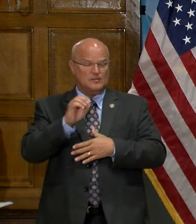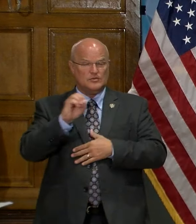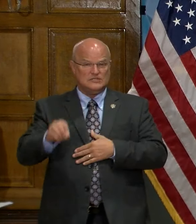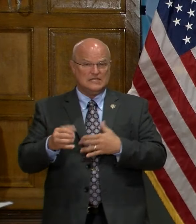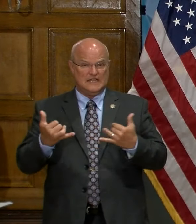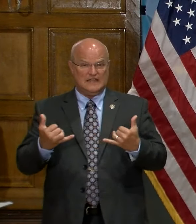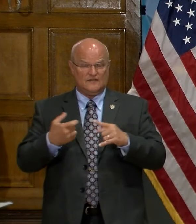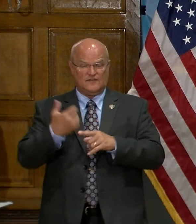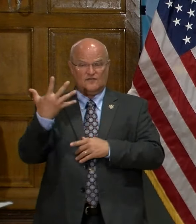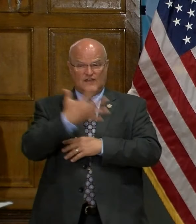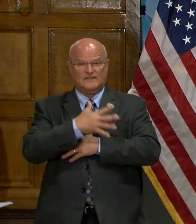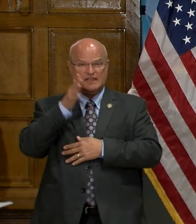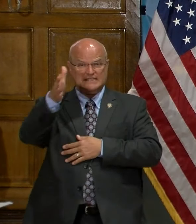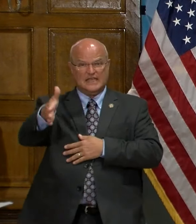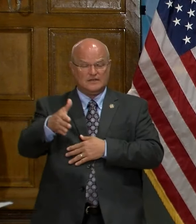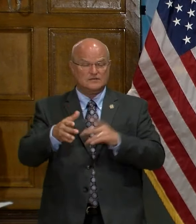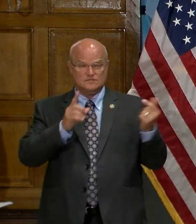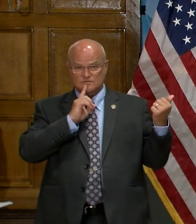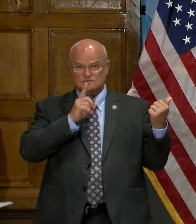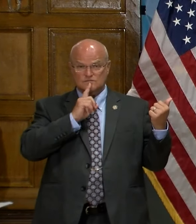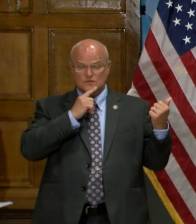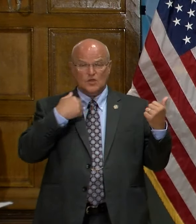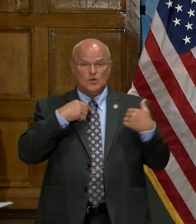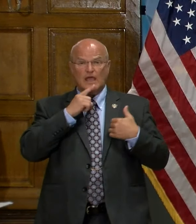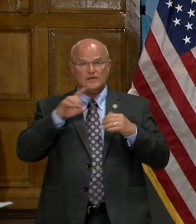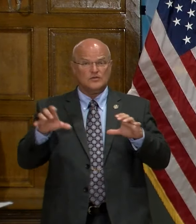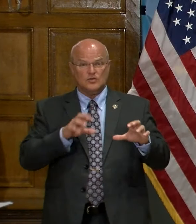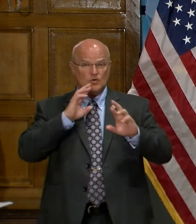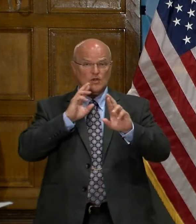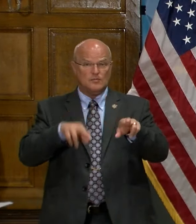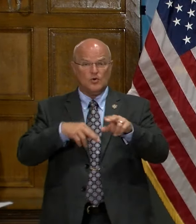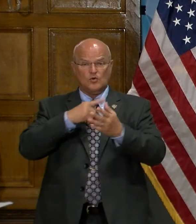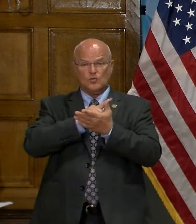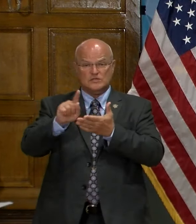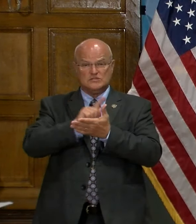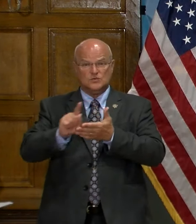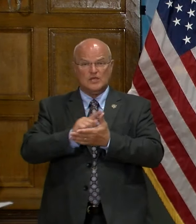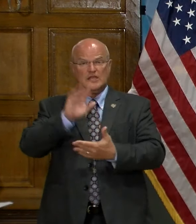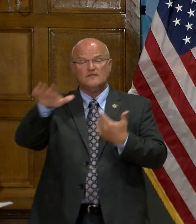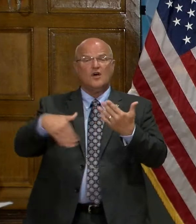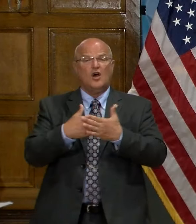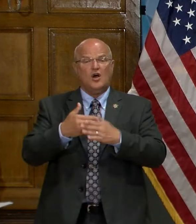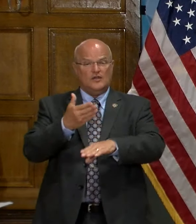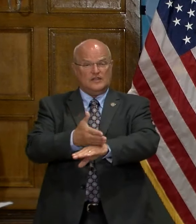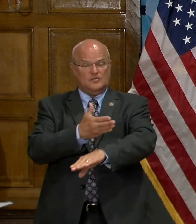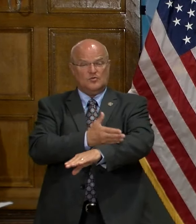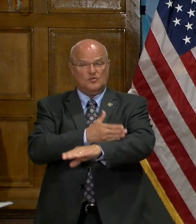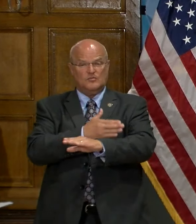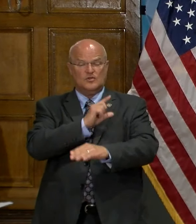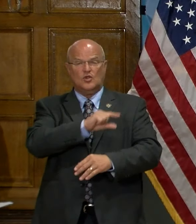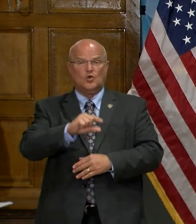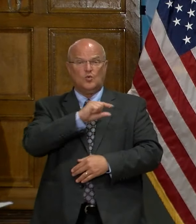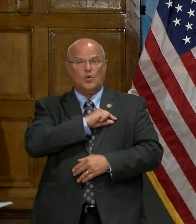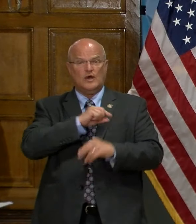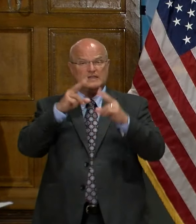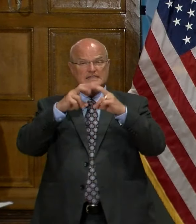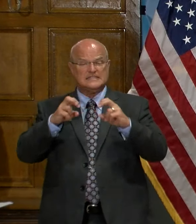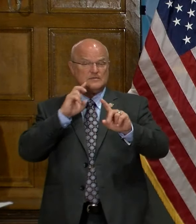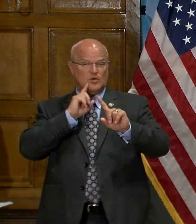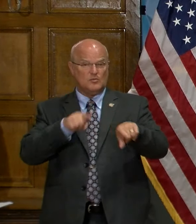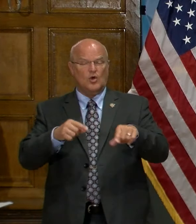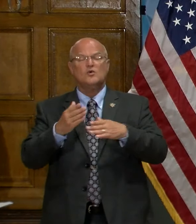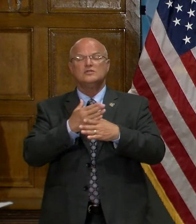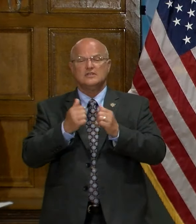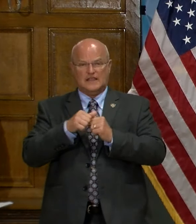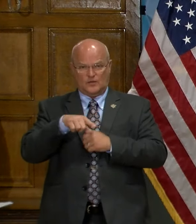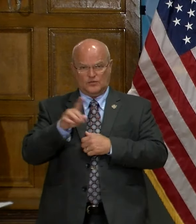percentages then for 5 days out? Certainly, and we actually do a report once a week, a quality improvement or quality assessment report. We